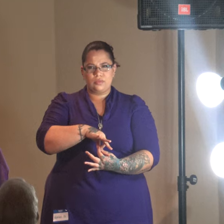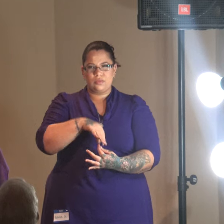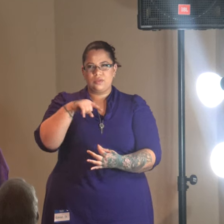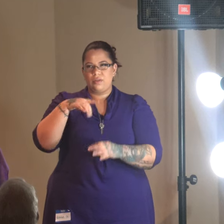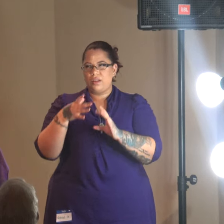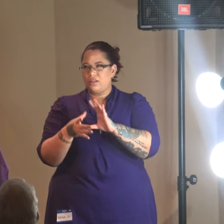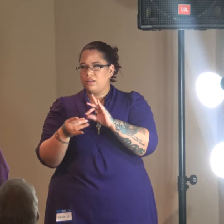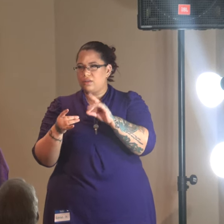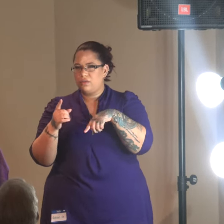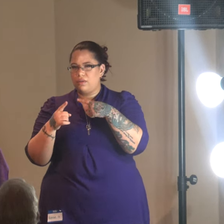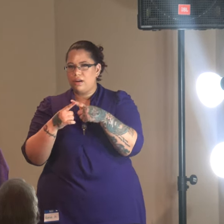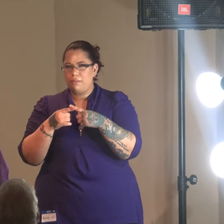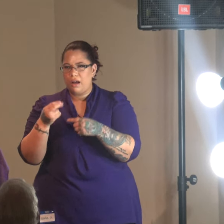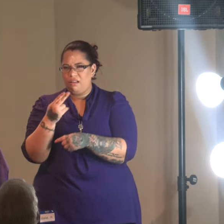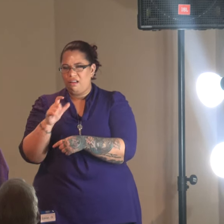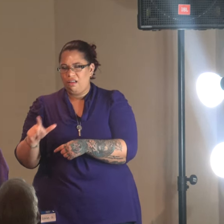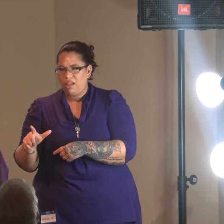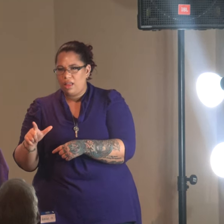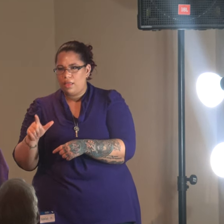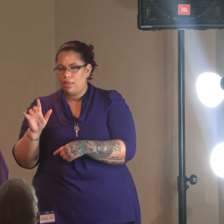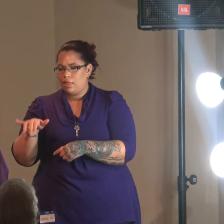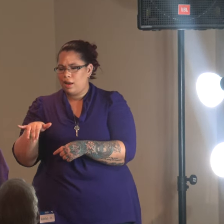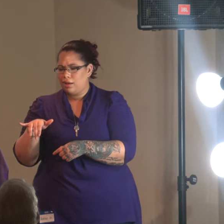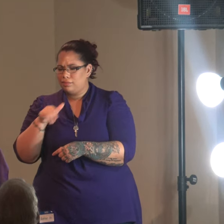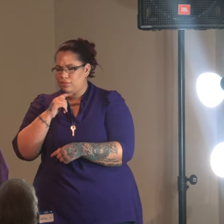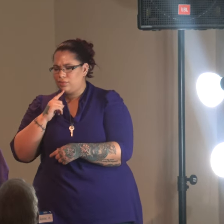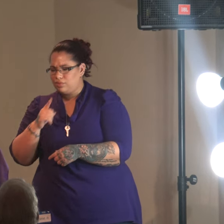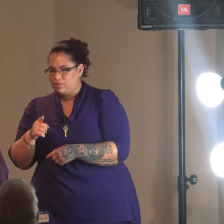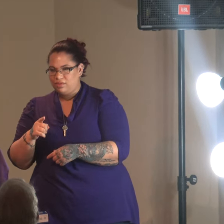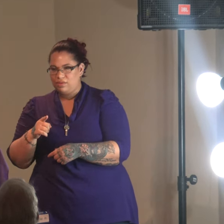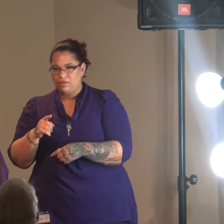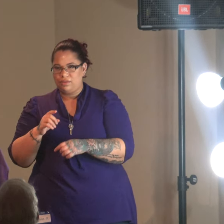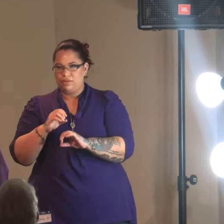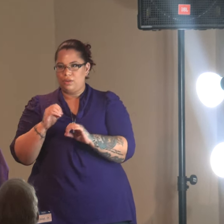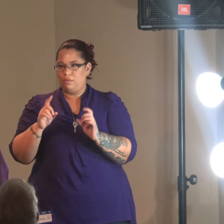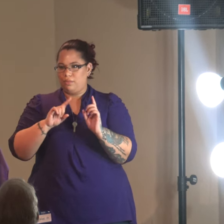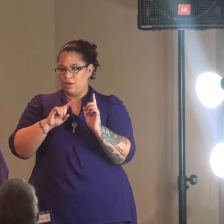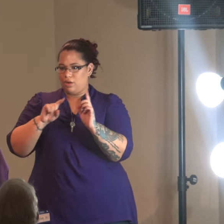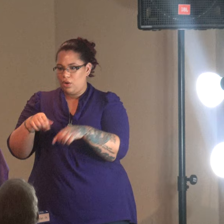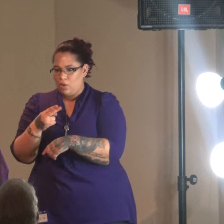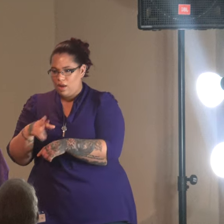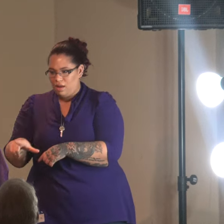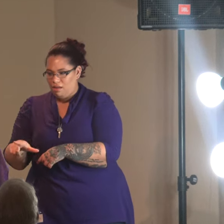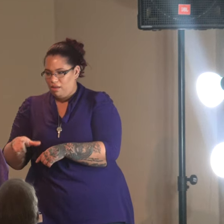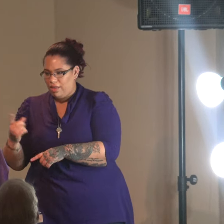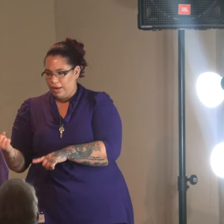this place they call hell, like, that's not real. Nobody's ever gone and come back to tell us how it